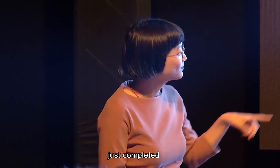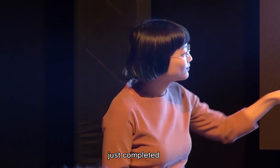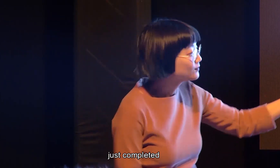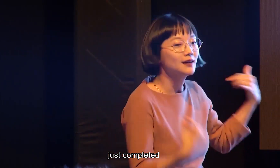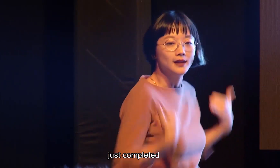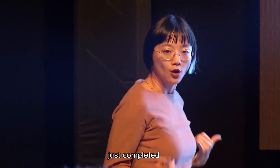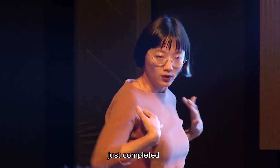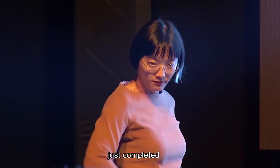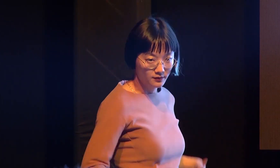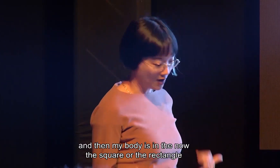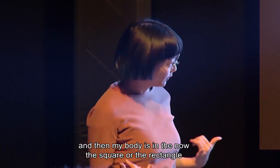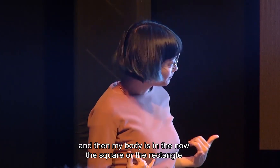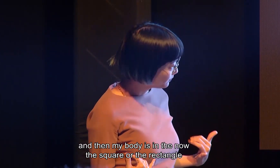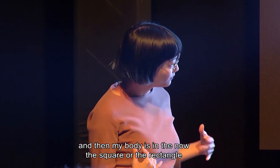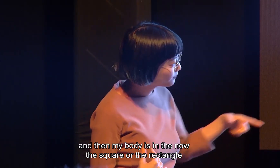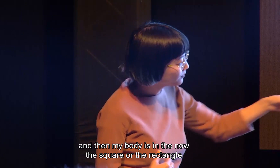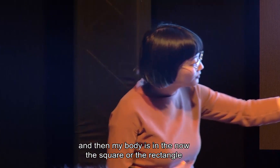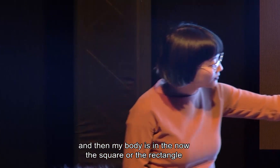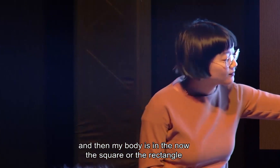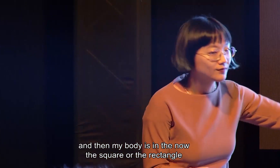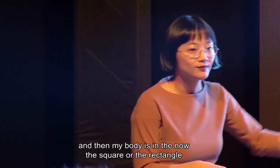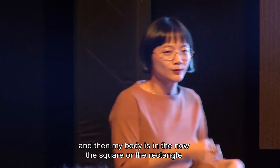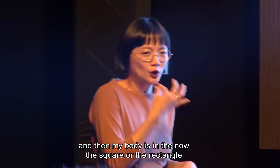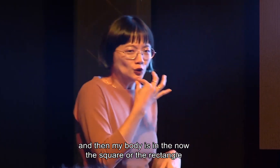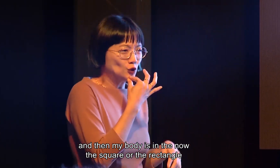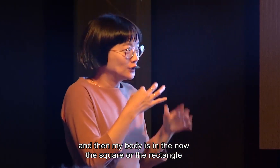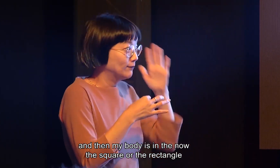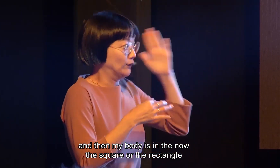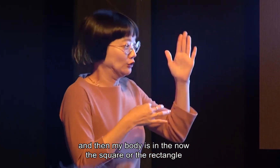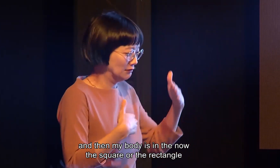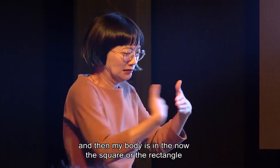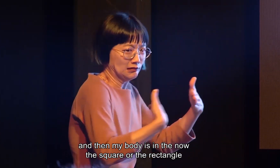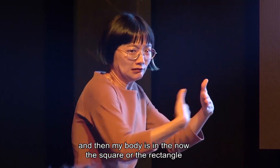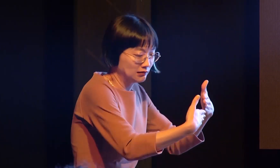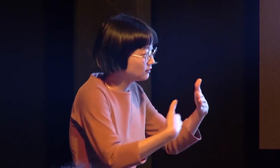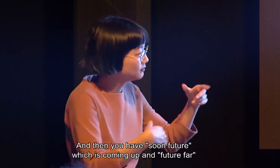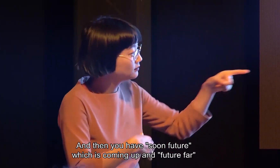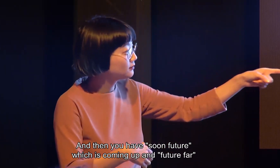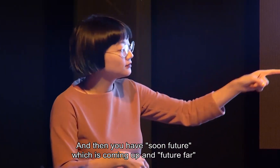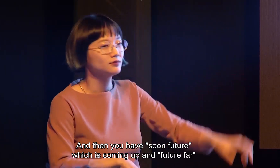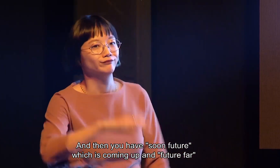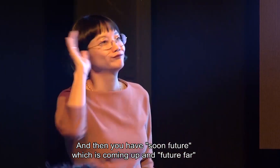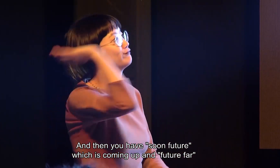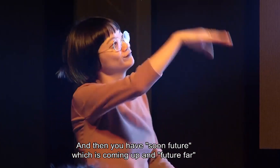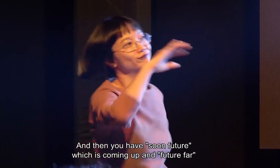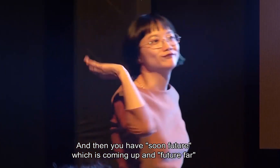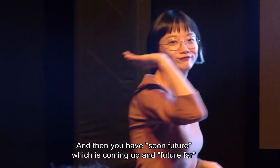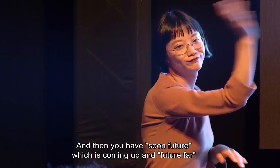just completed. And then my body is in the now, the square, or the rectangle. And then you have soon future, which is coming